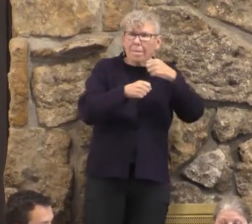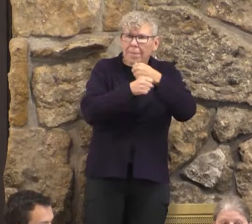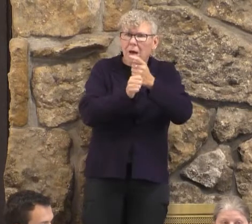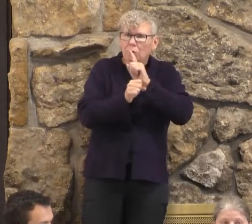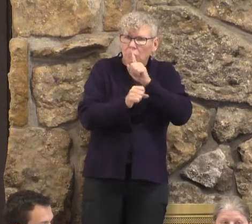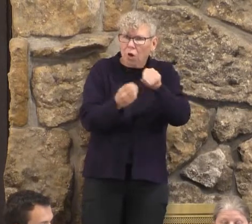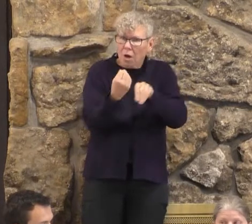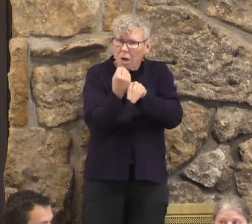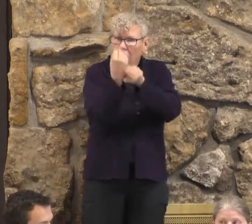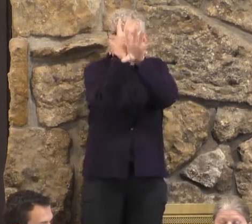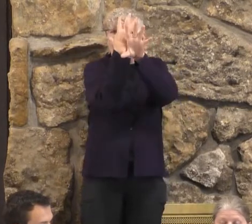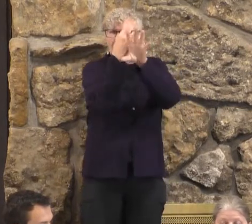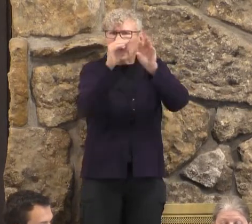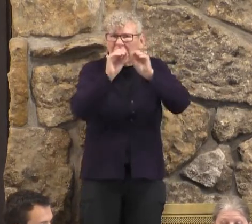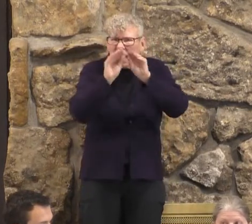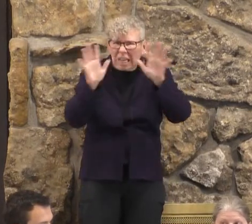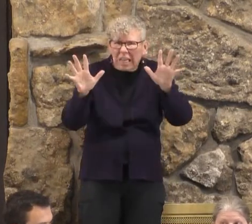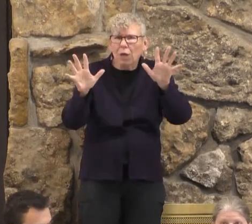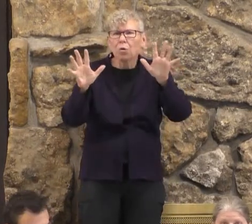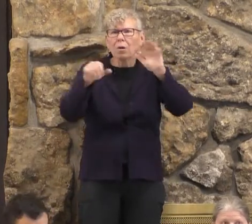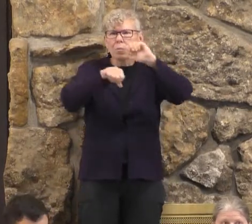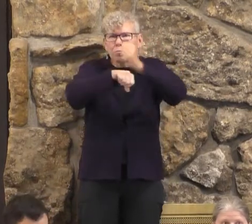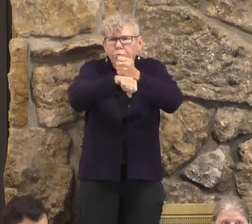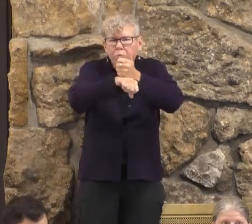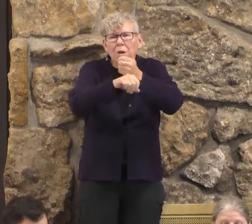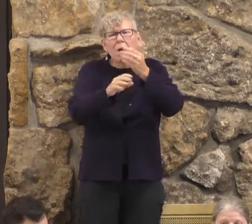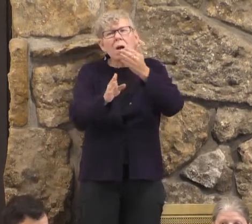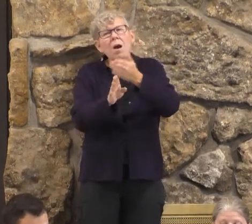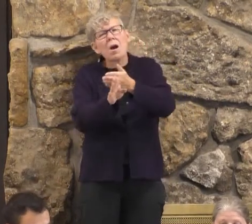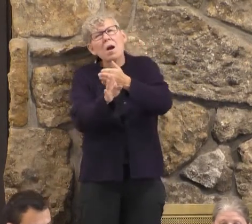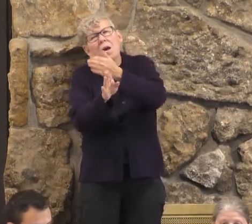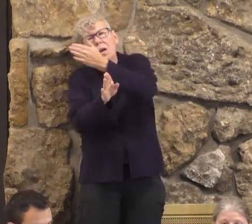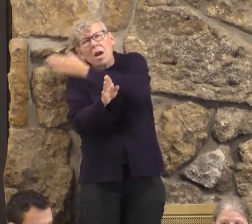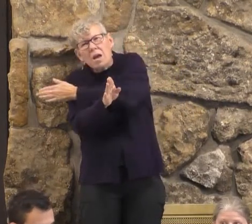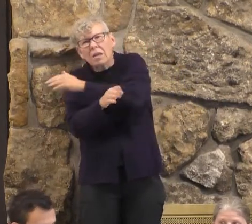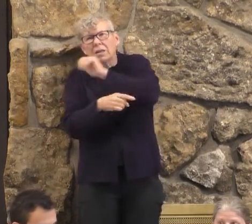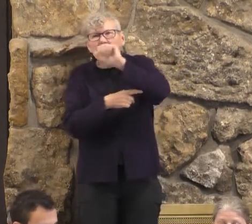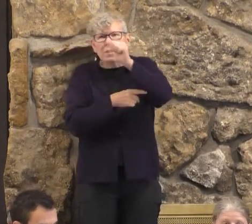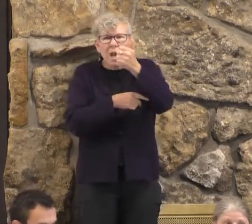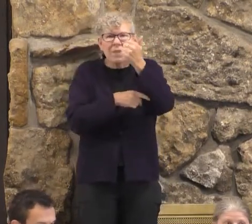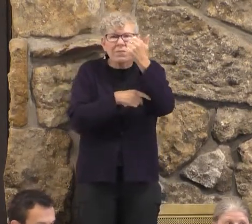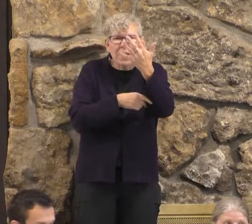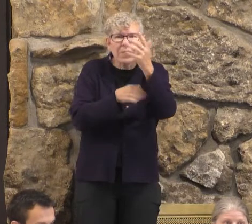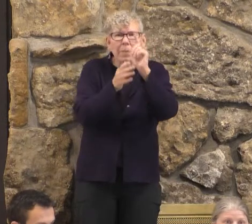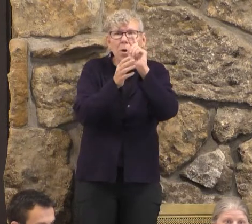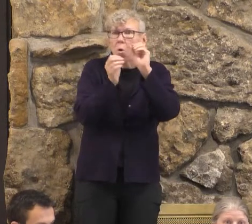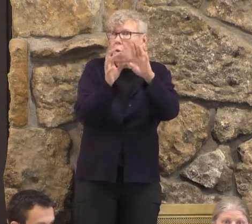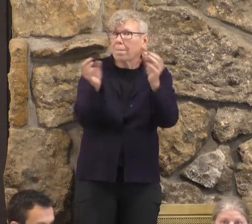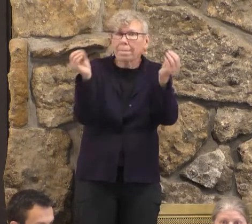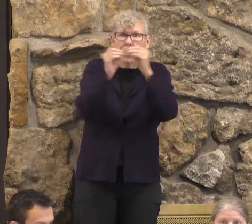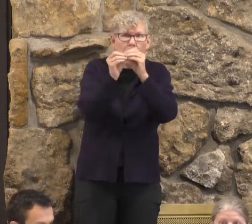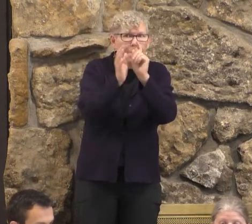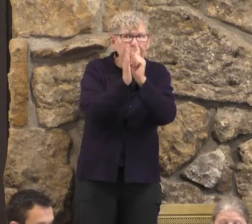before the appointment is so important. I've had people that have waited like a half an hour after their